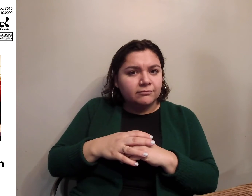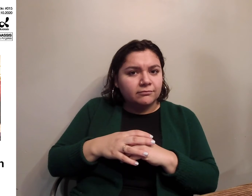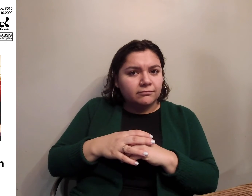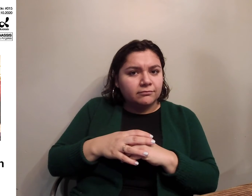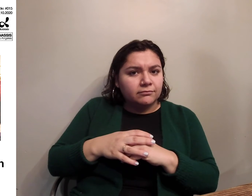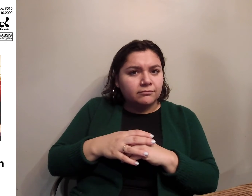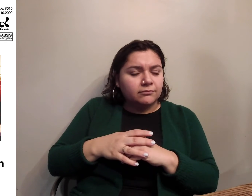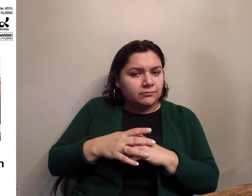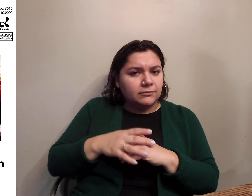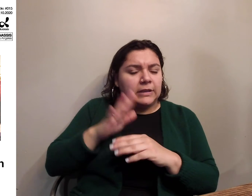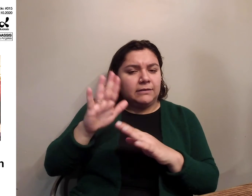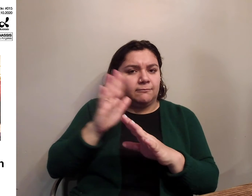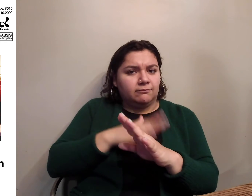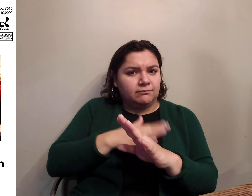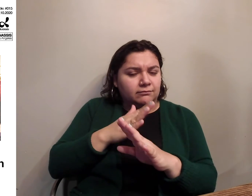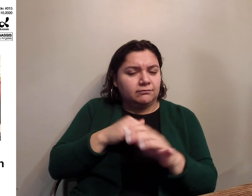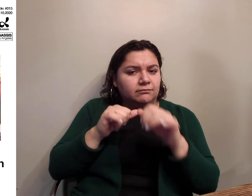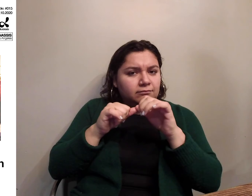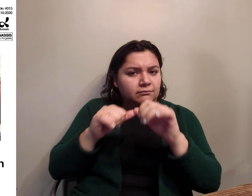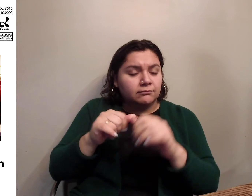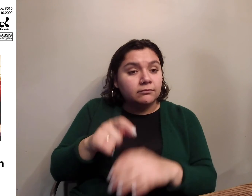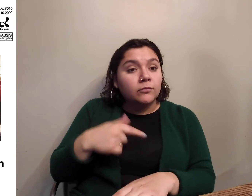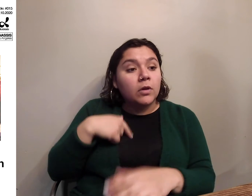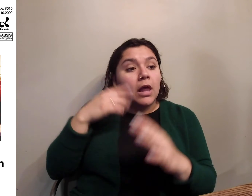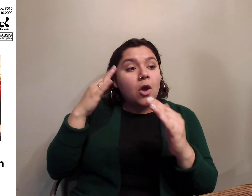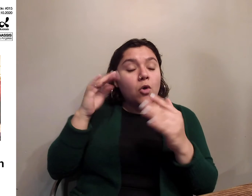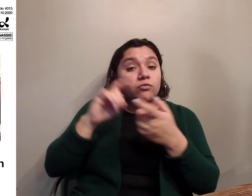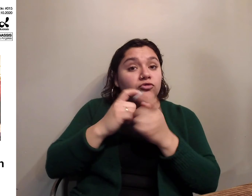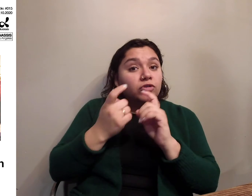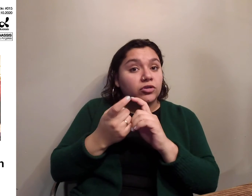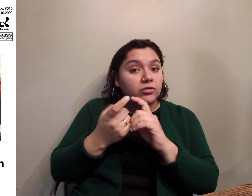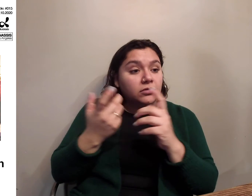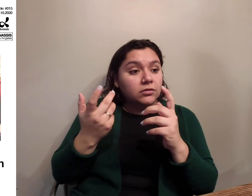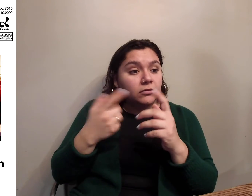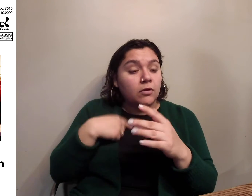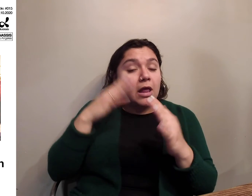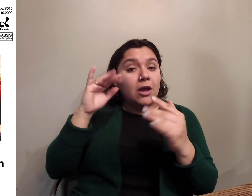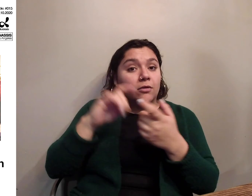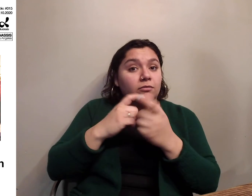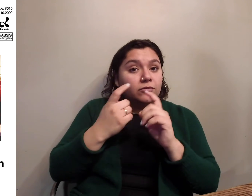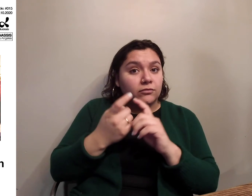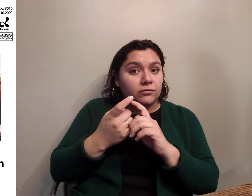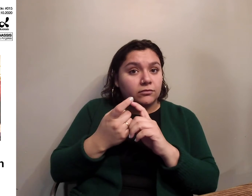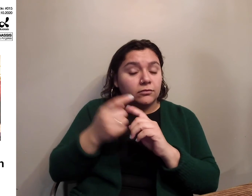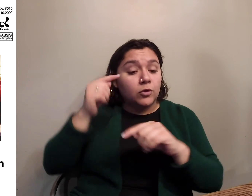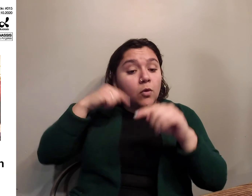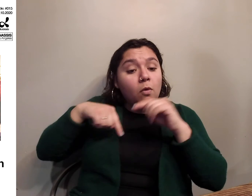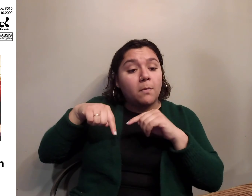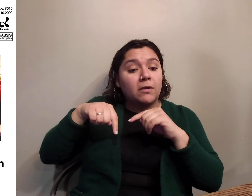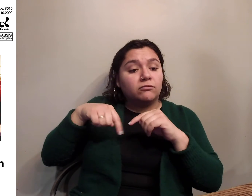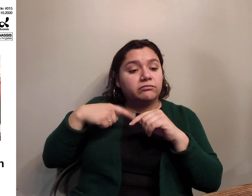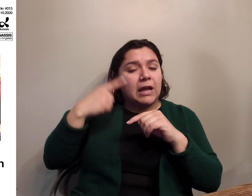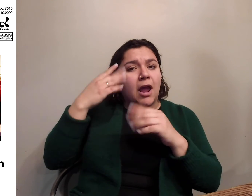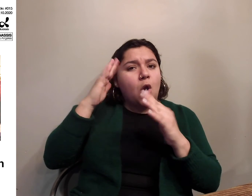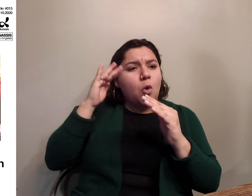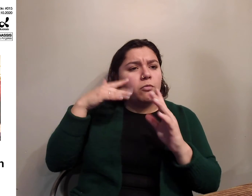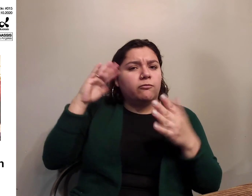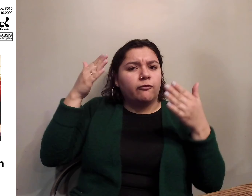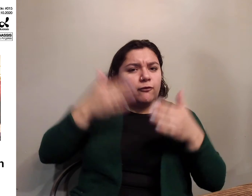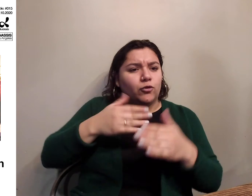voice lives on. What do I hope changes? Well, we'll go back to kindness.